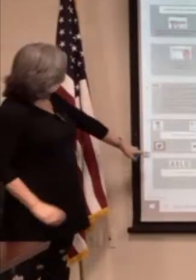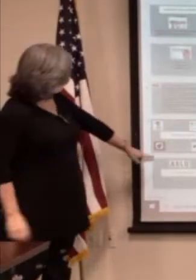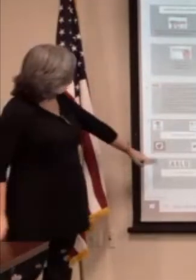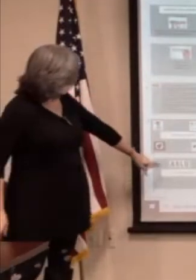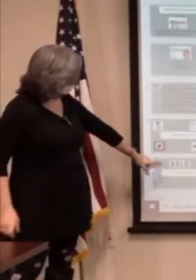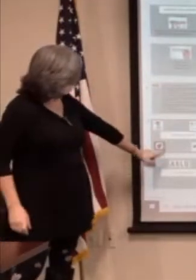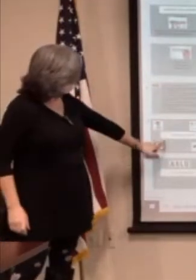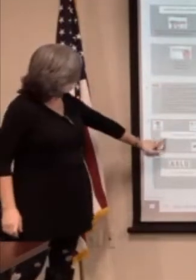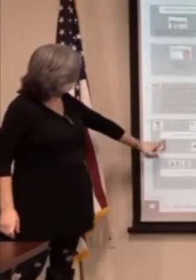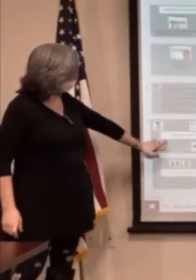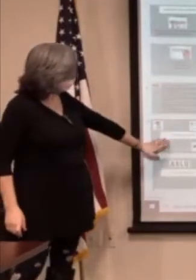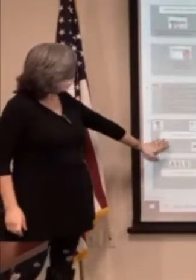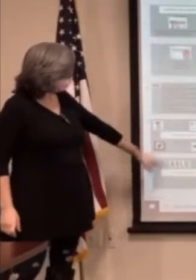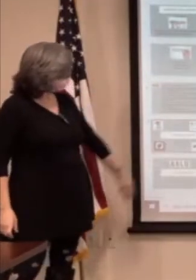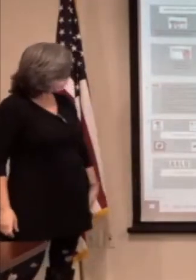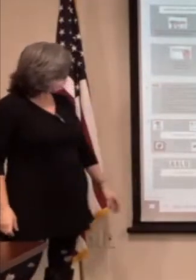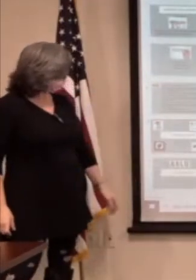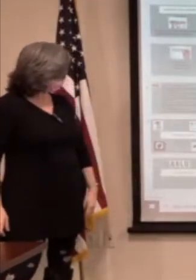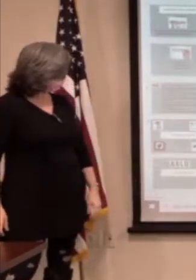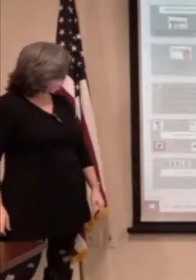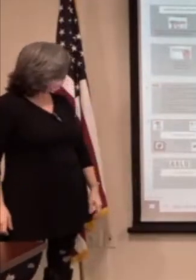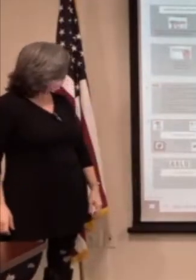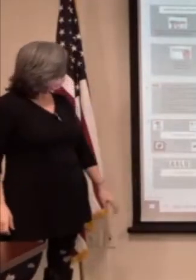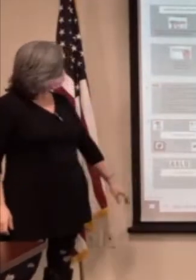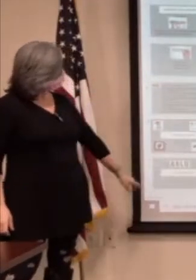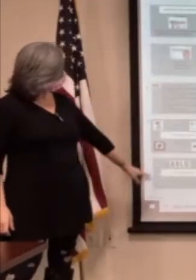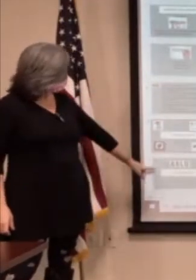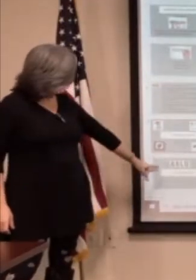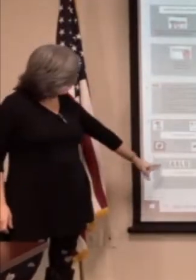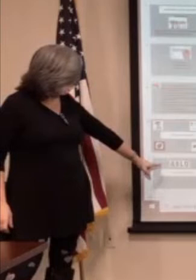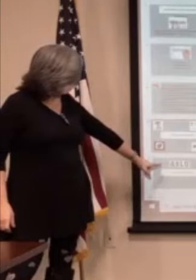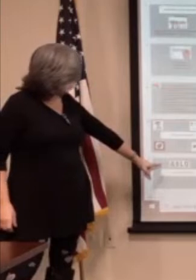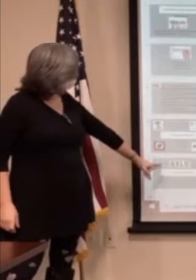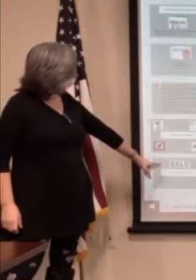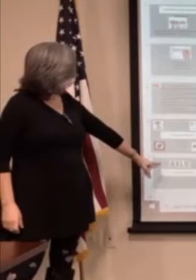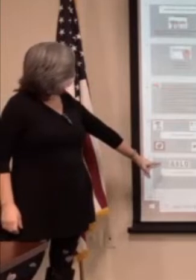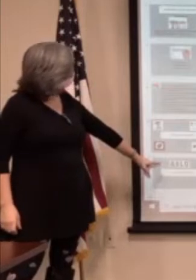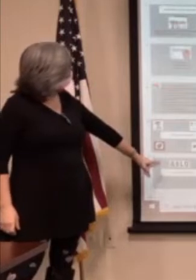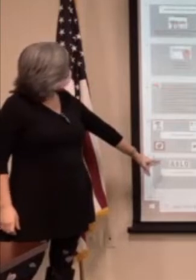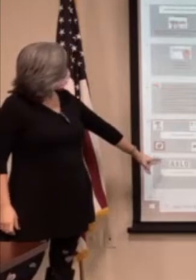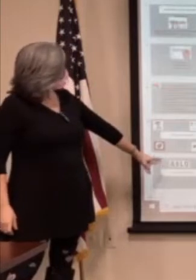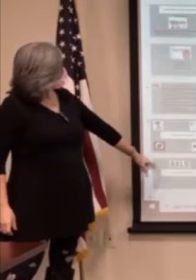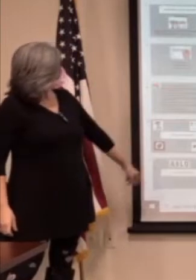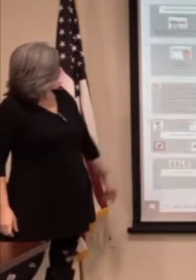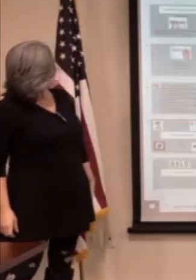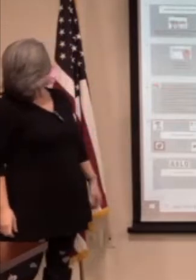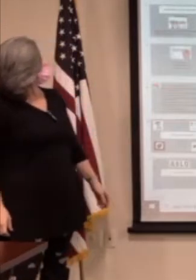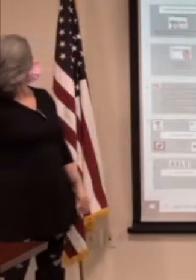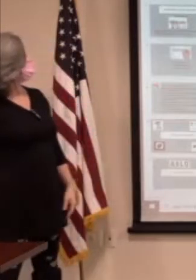to we're finished with the resources. And now we're going to go down to the ASLU. Yeah, that was using its own